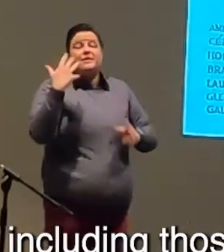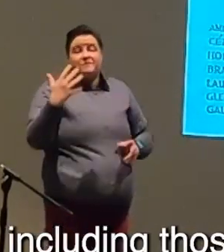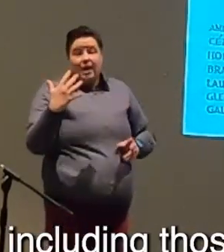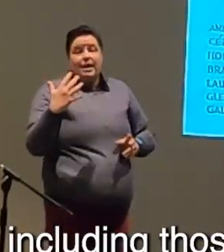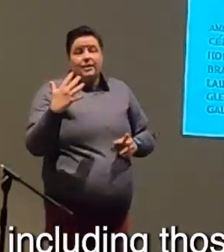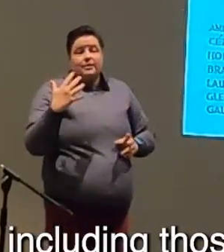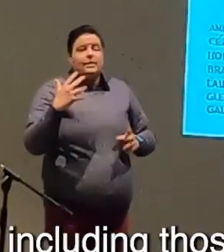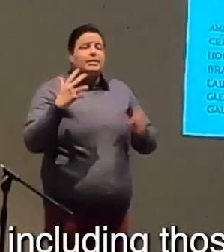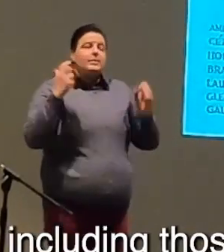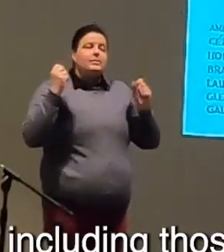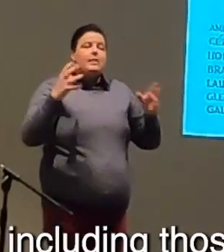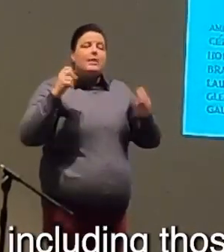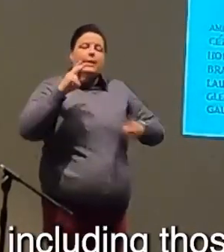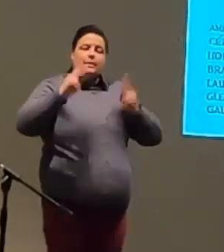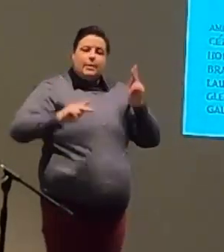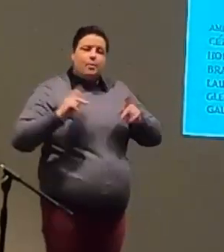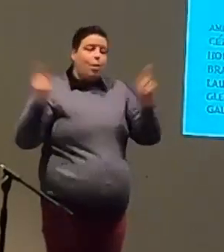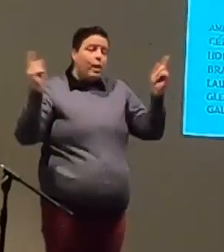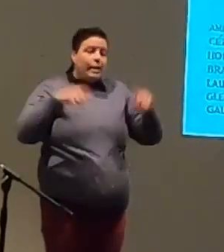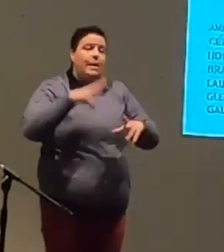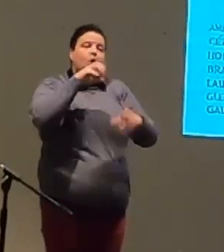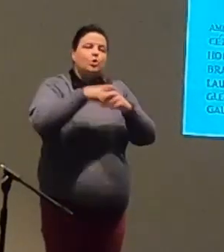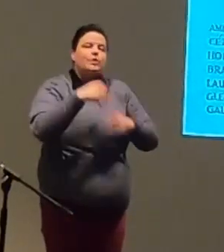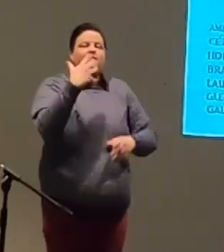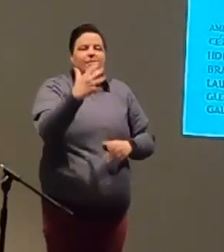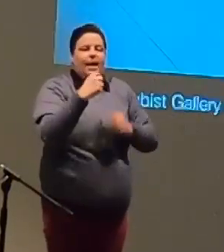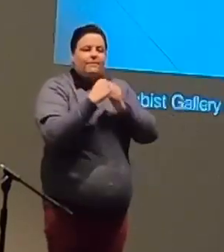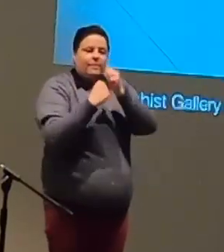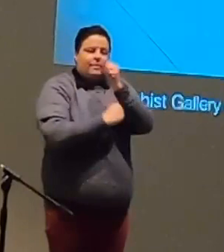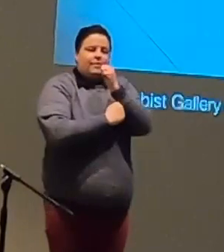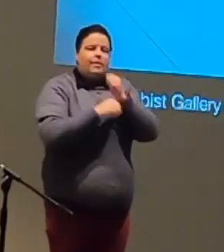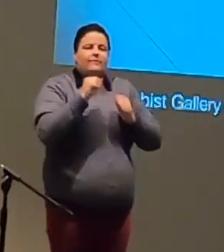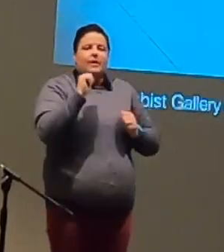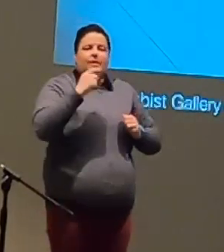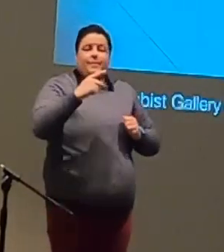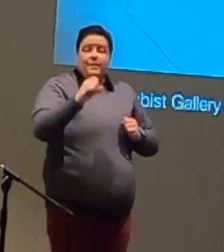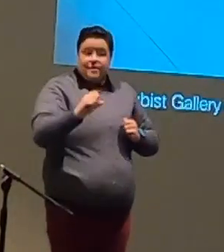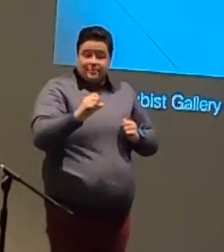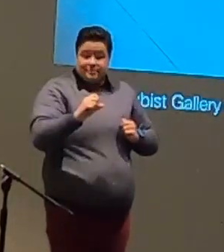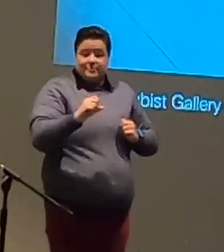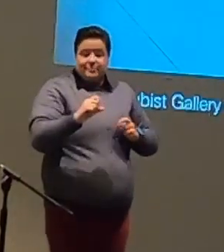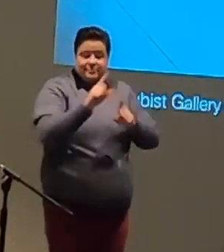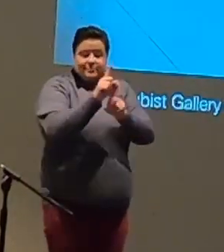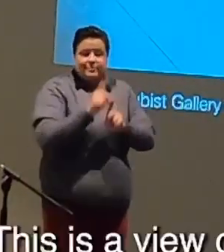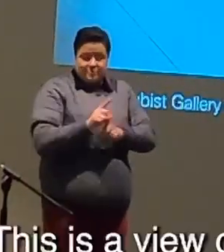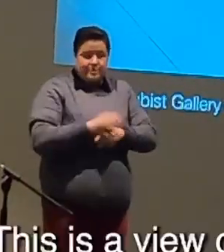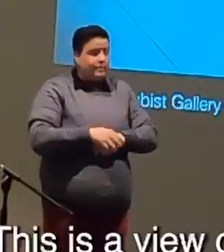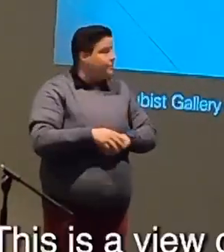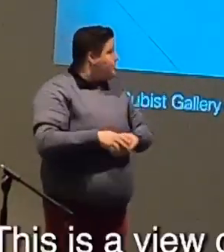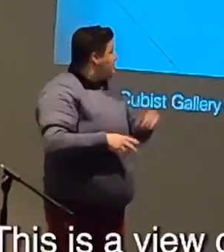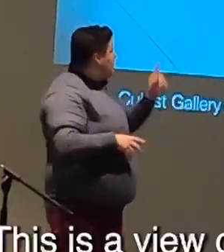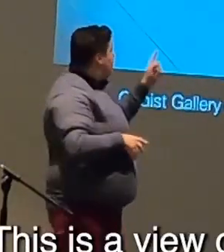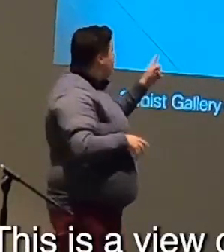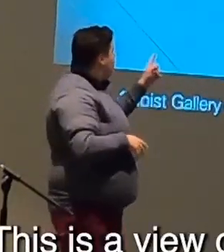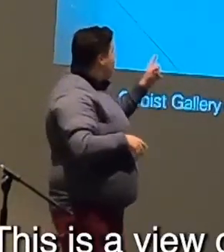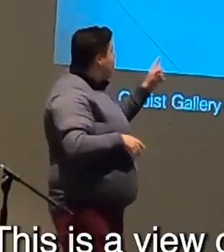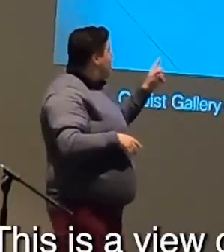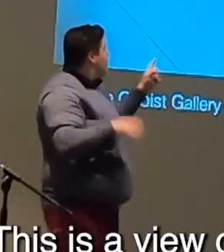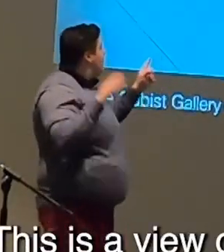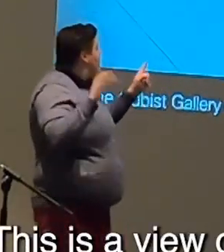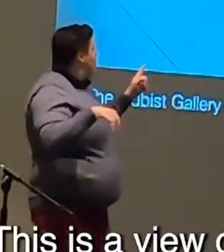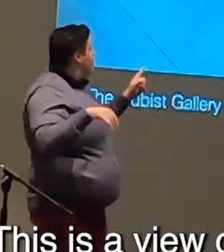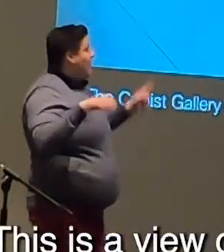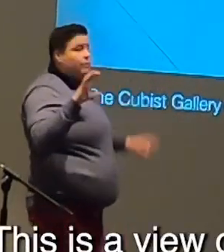founding members of the AAPS, who are also part of our 8. This is a view of what